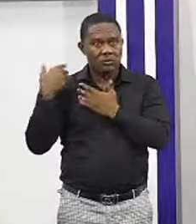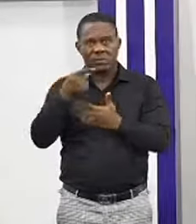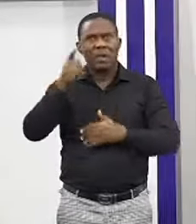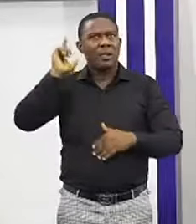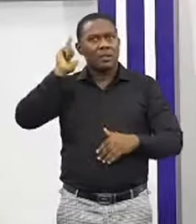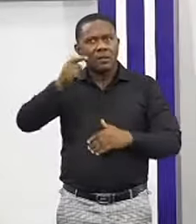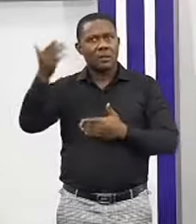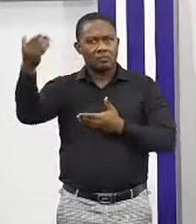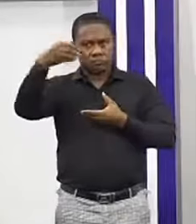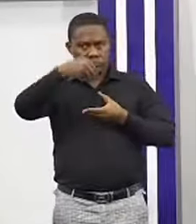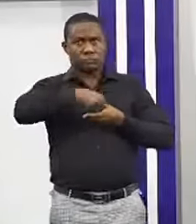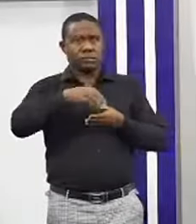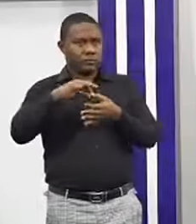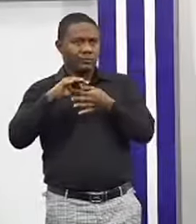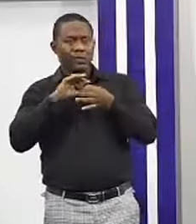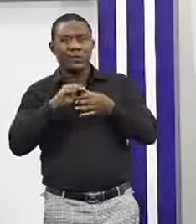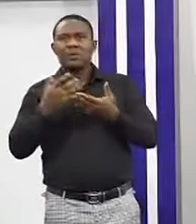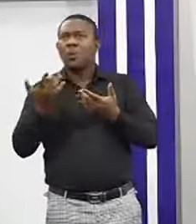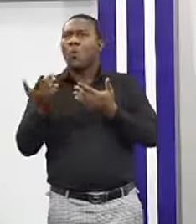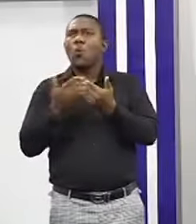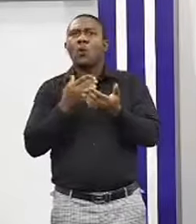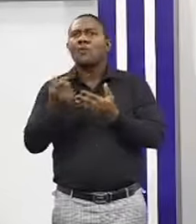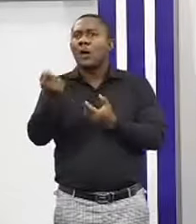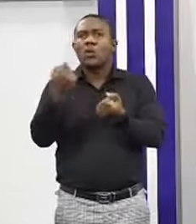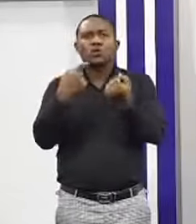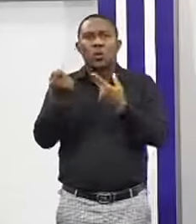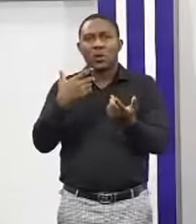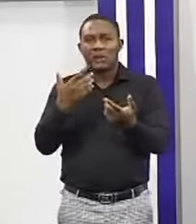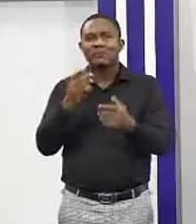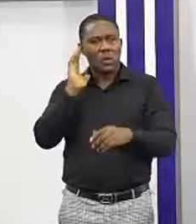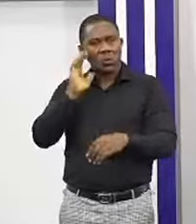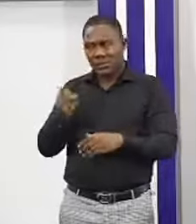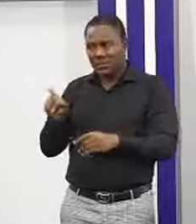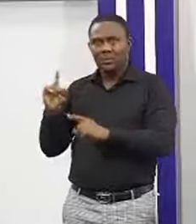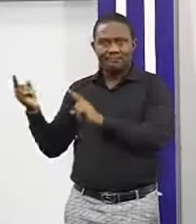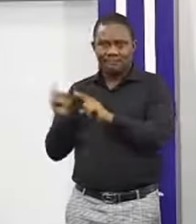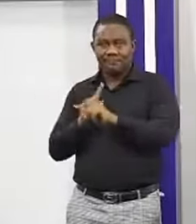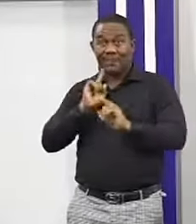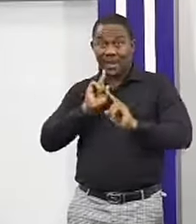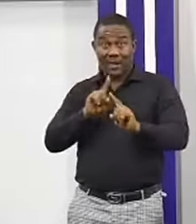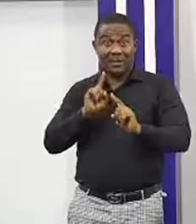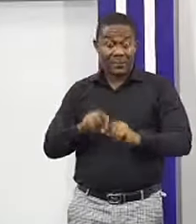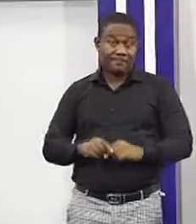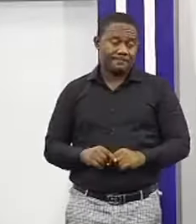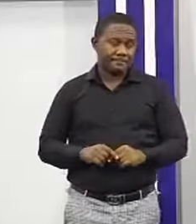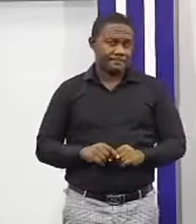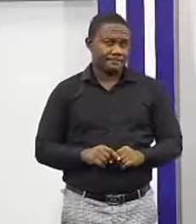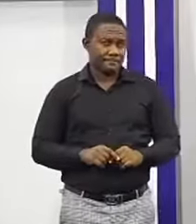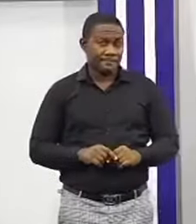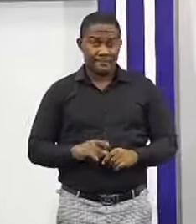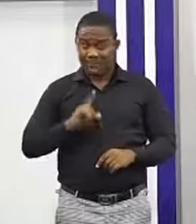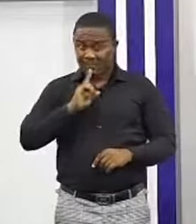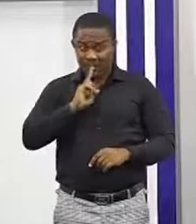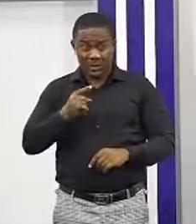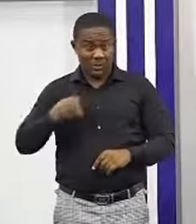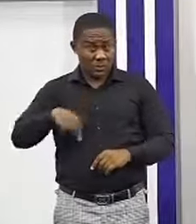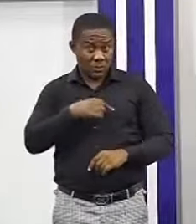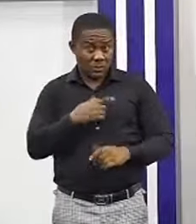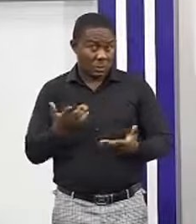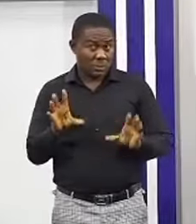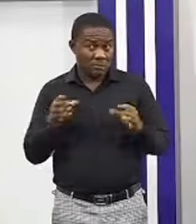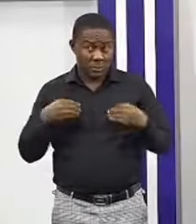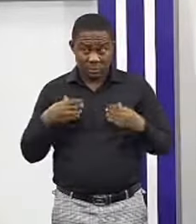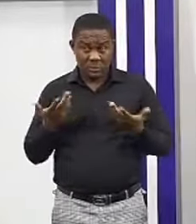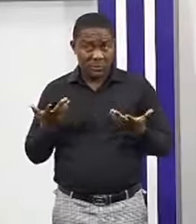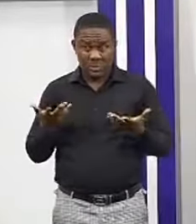later to help us understand a few questions. So we have admitted here on this platform and on several